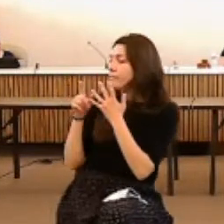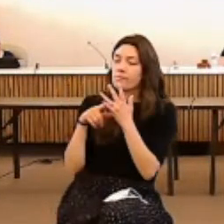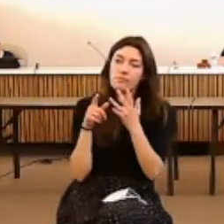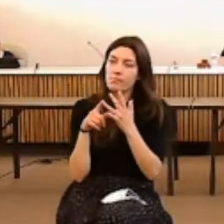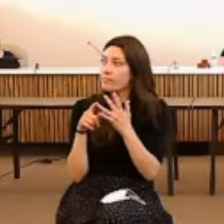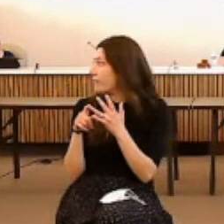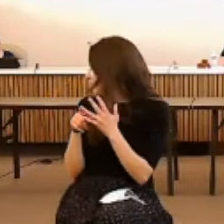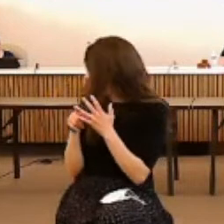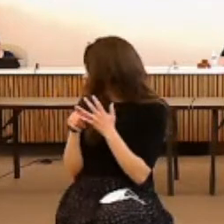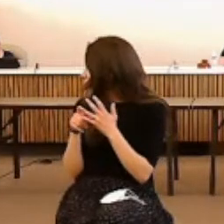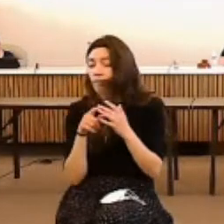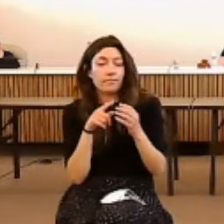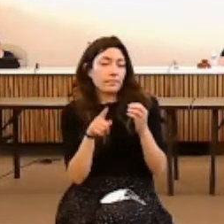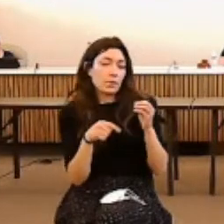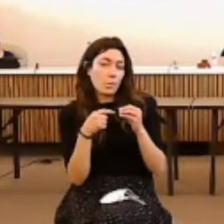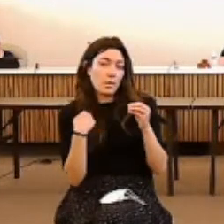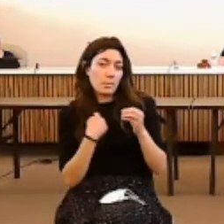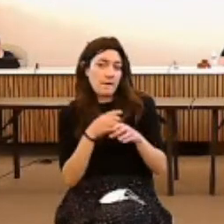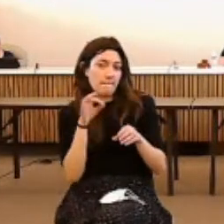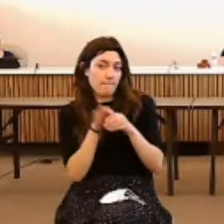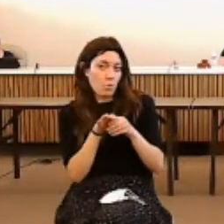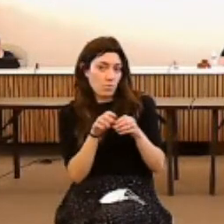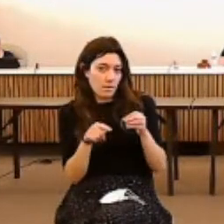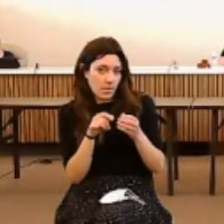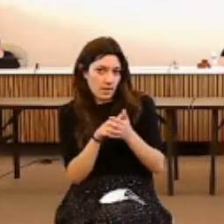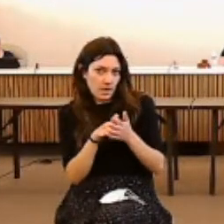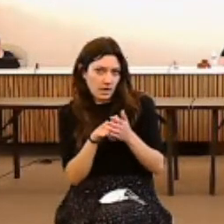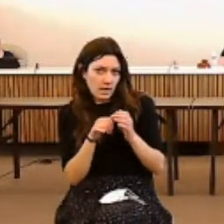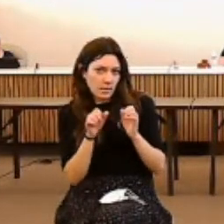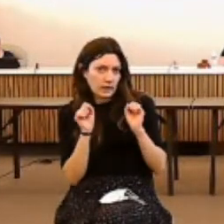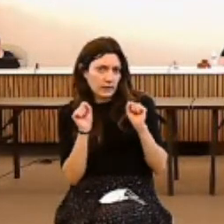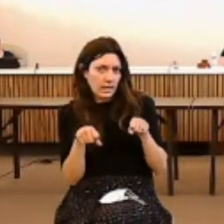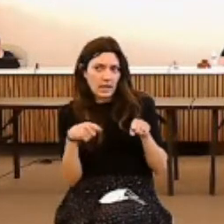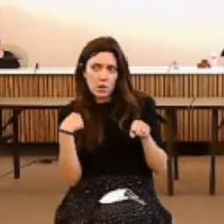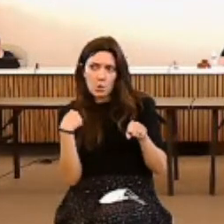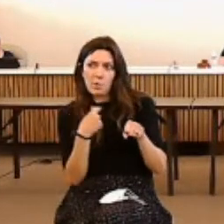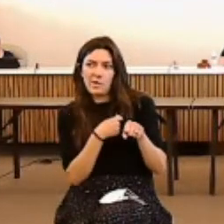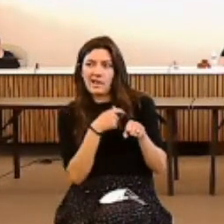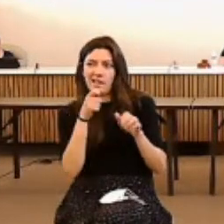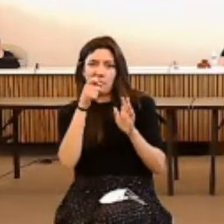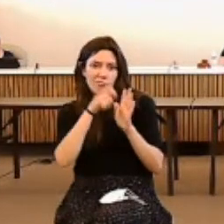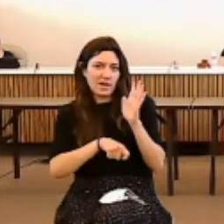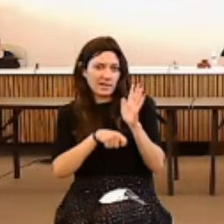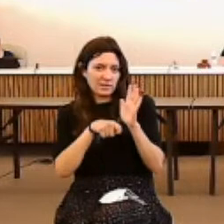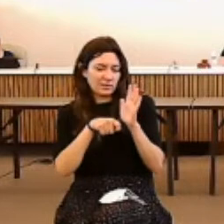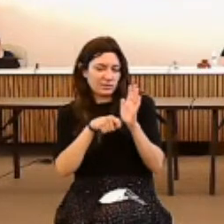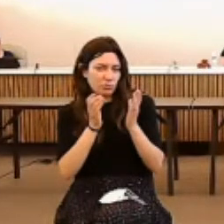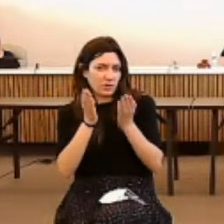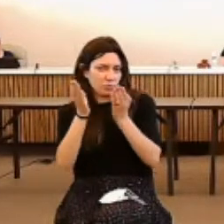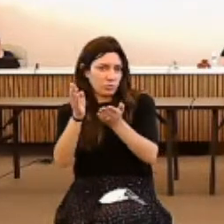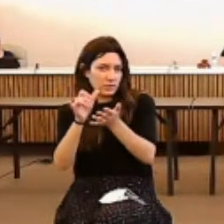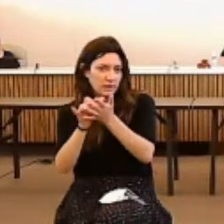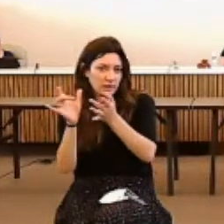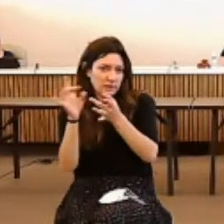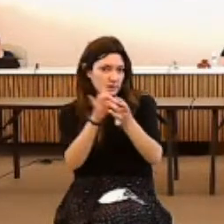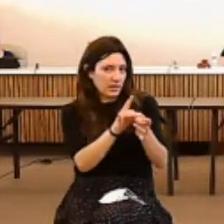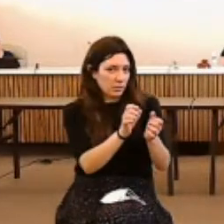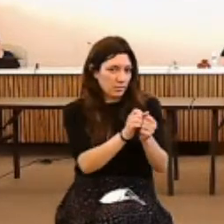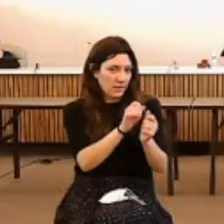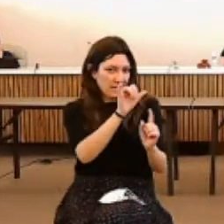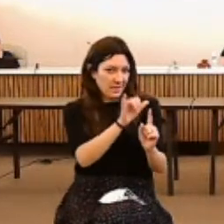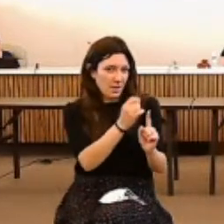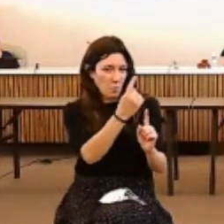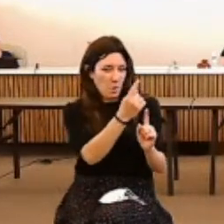look to vote on this, will we be able to write the resolution in such a way that it's tied to just that